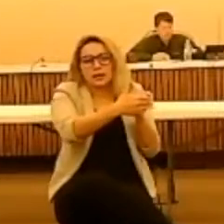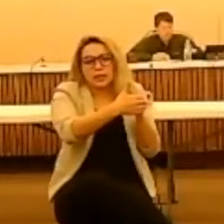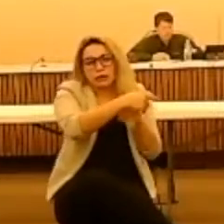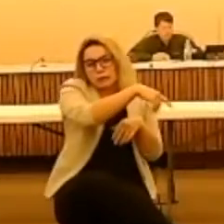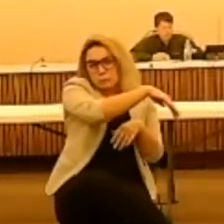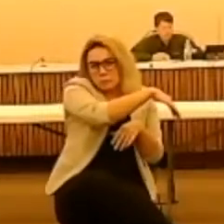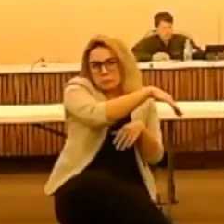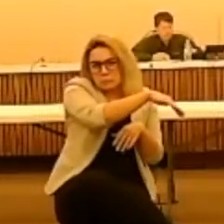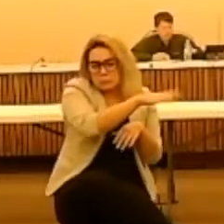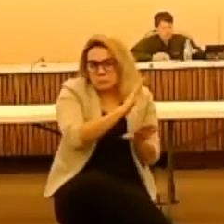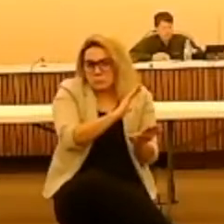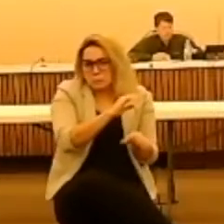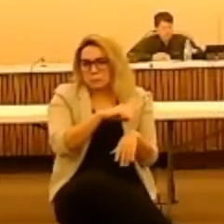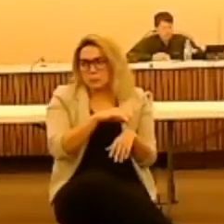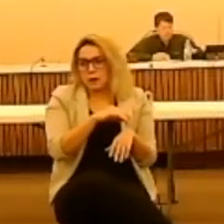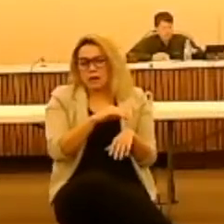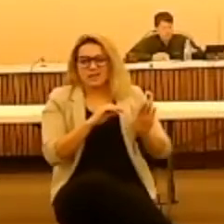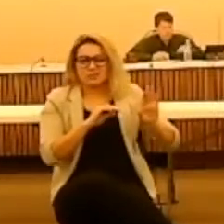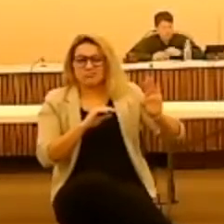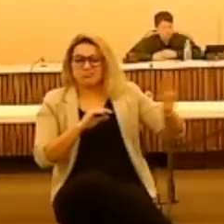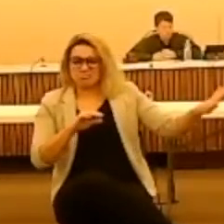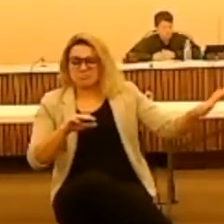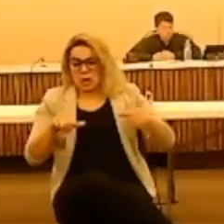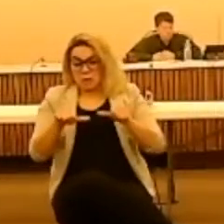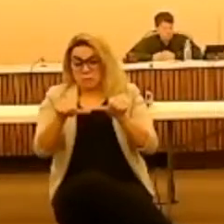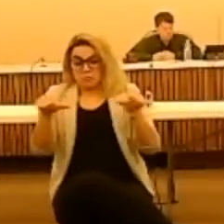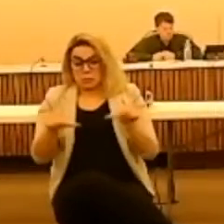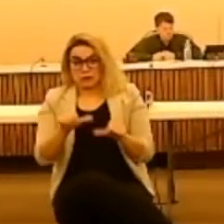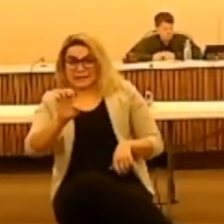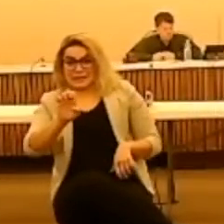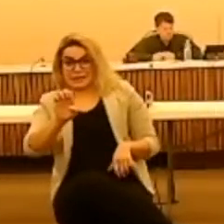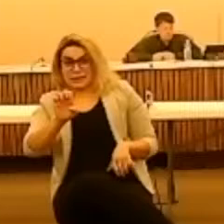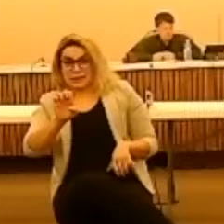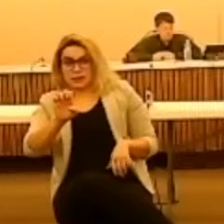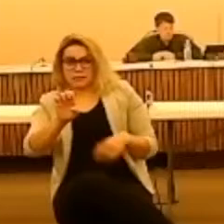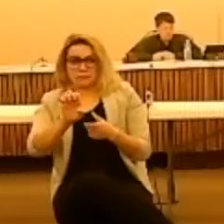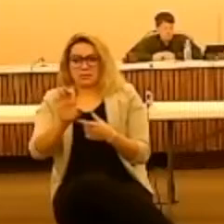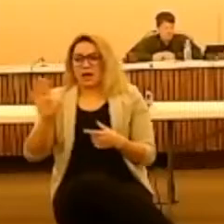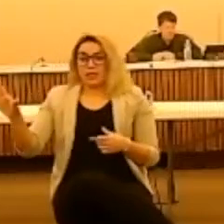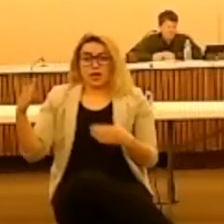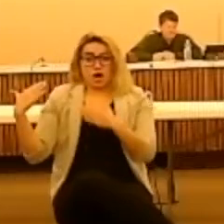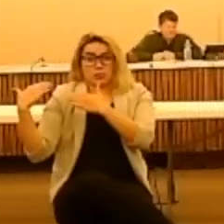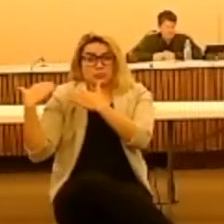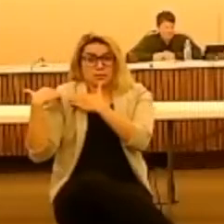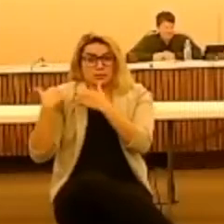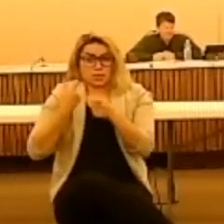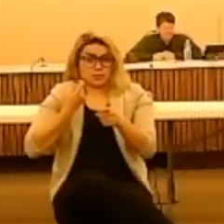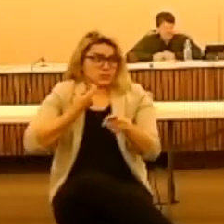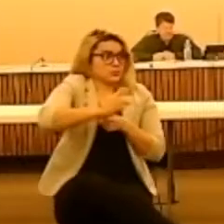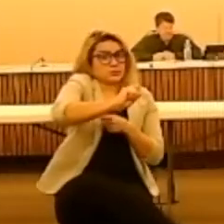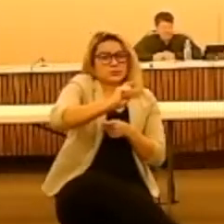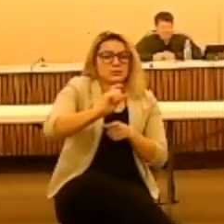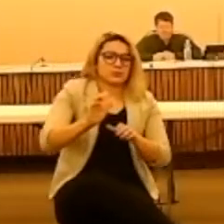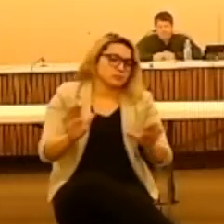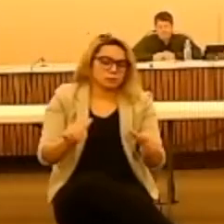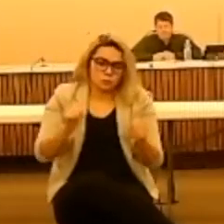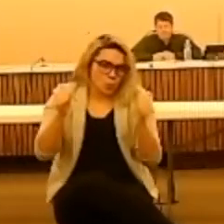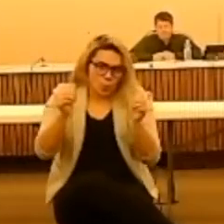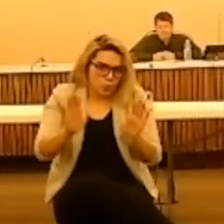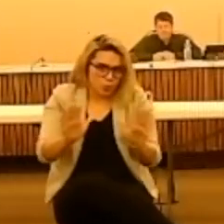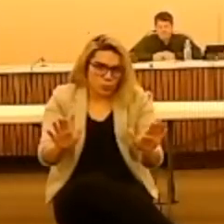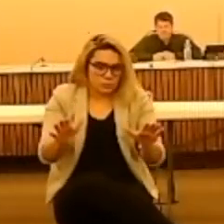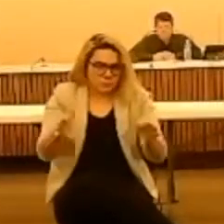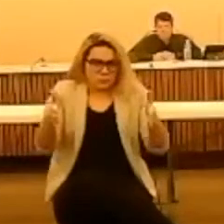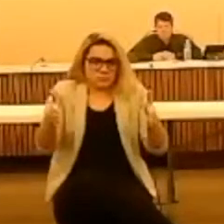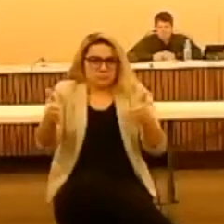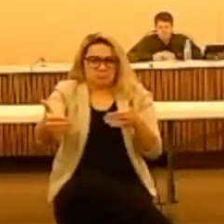nest, aware of that bald eagle, and it is again outside of their limits is what they would consider for disturbance to the eagle. Okay, so we've got some